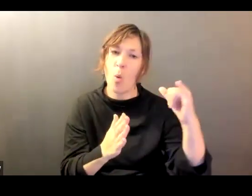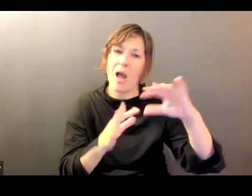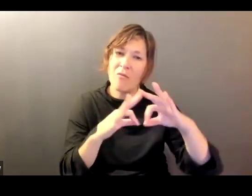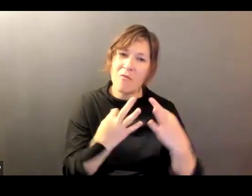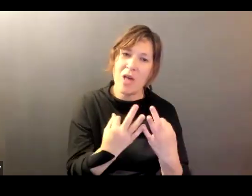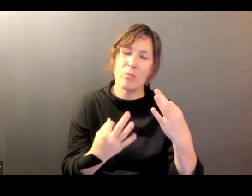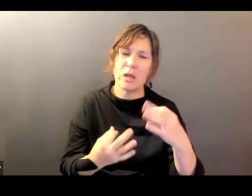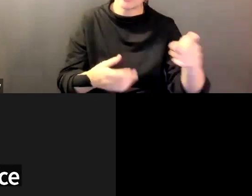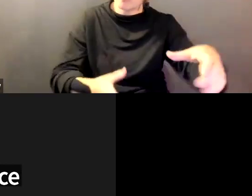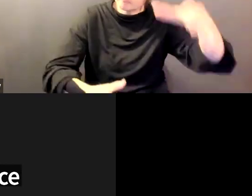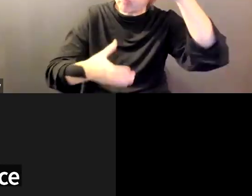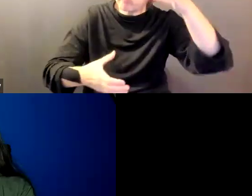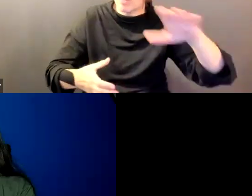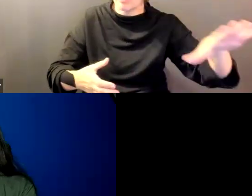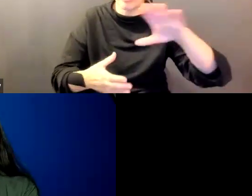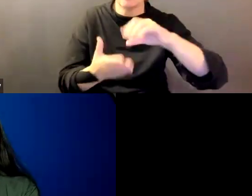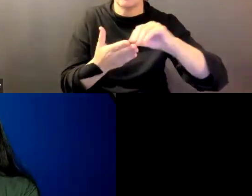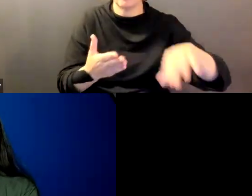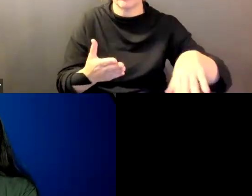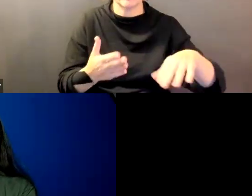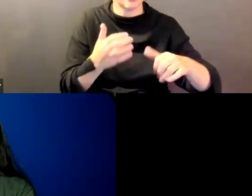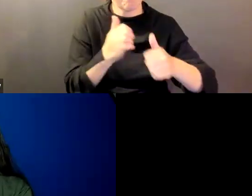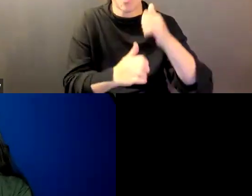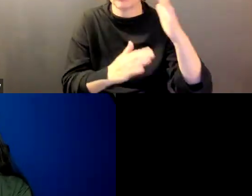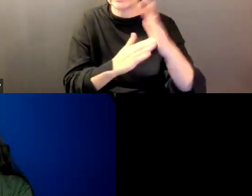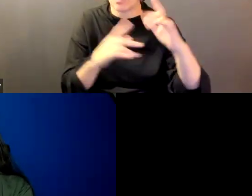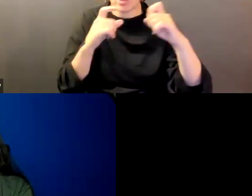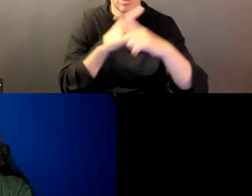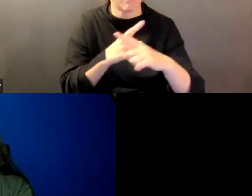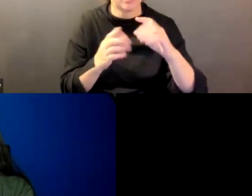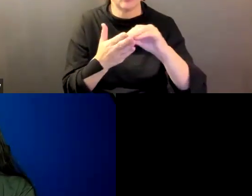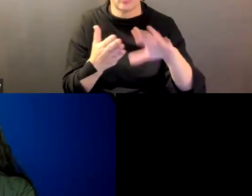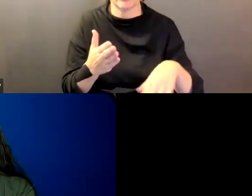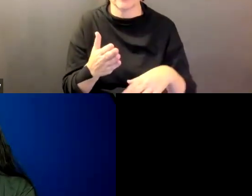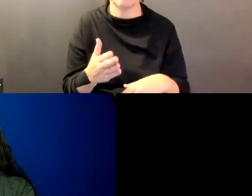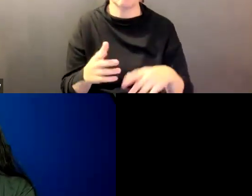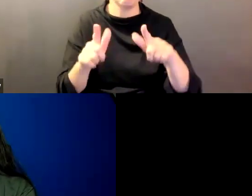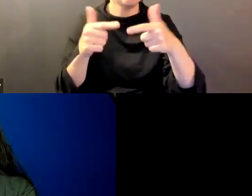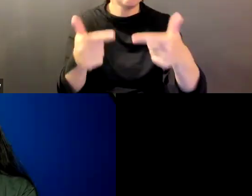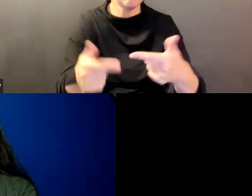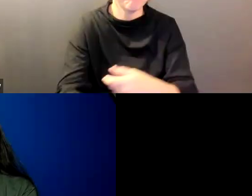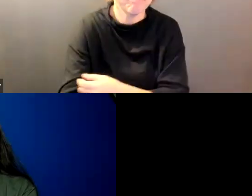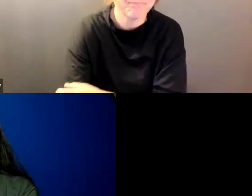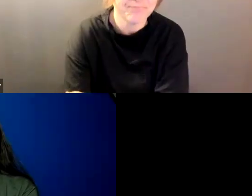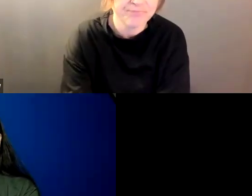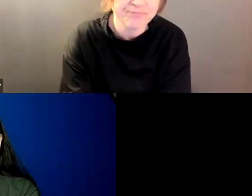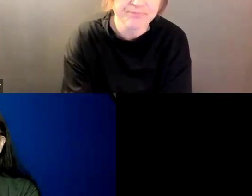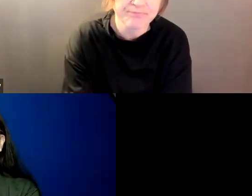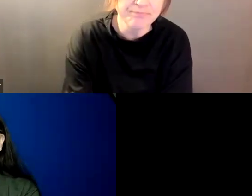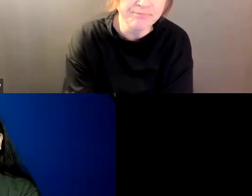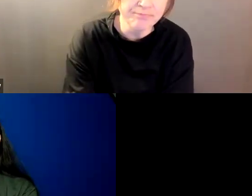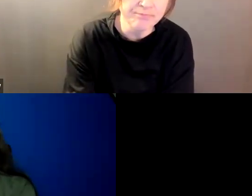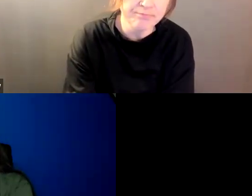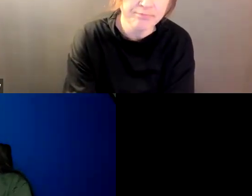most complex young people. Starting to finish. No, I was just going to say that that's also very important in what we are